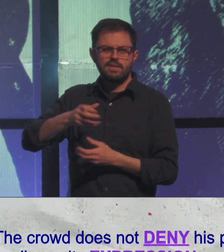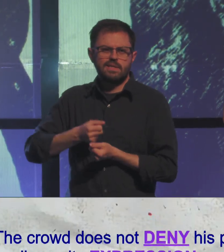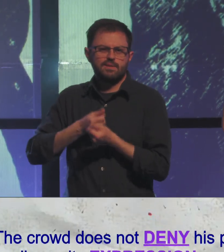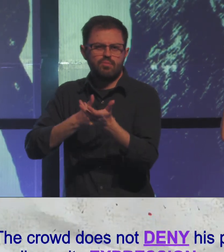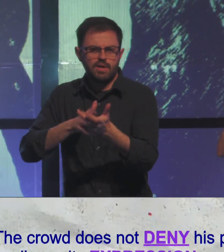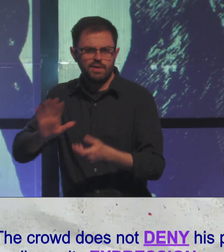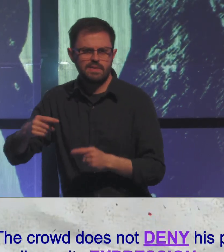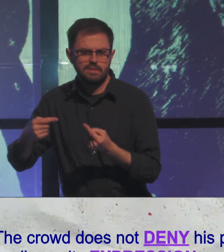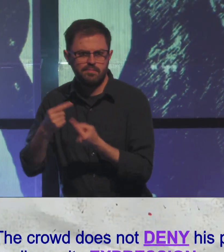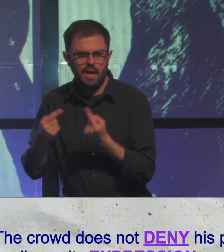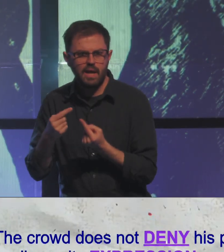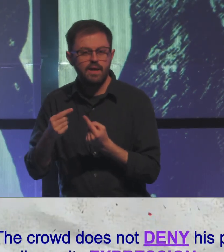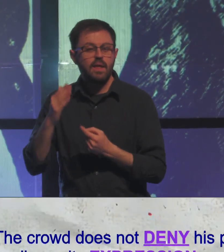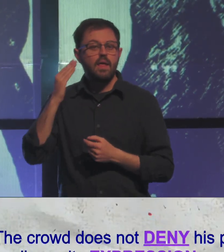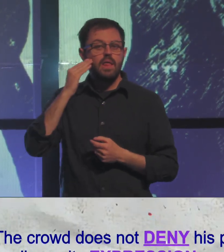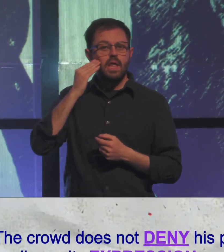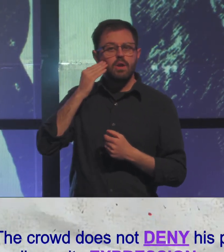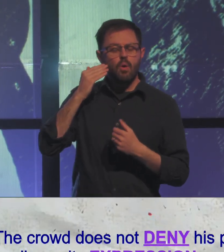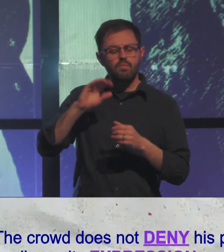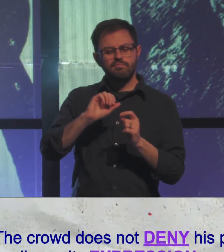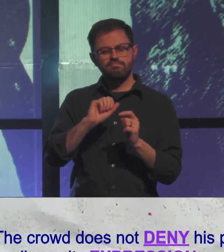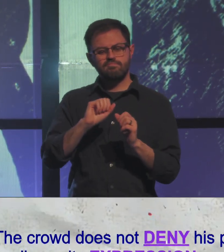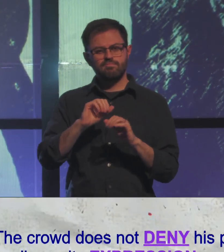is absolutely a hierarchy,